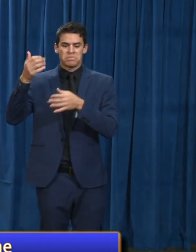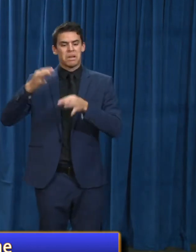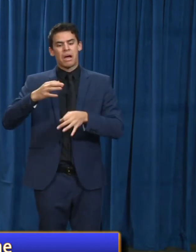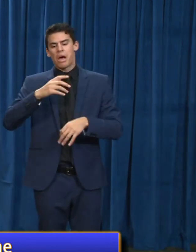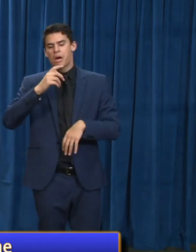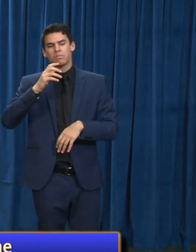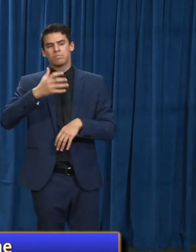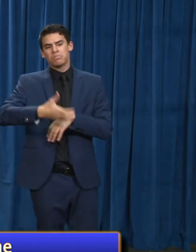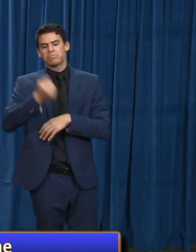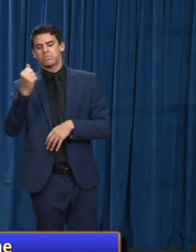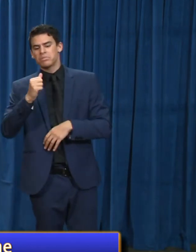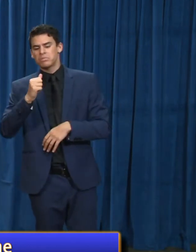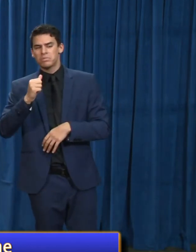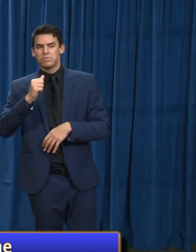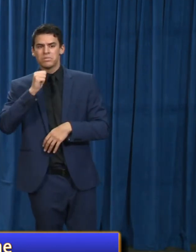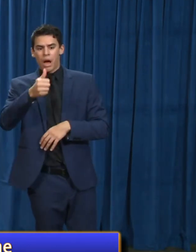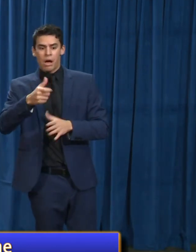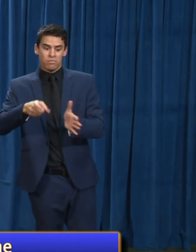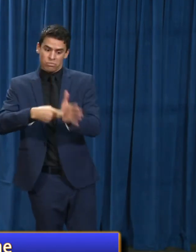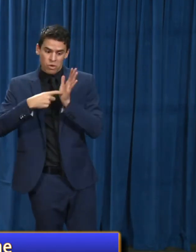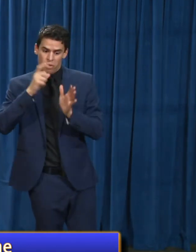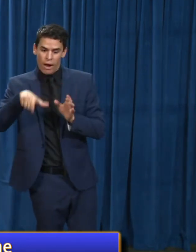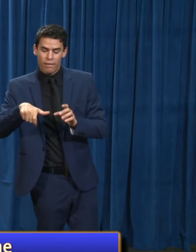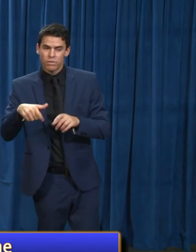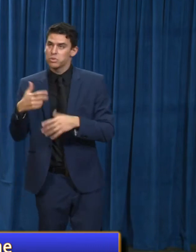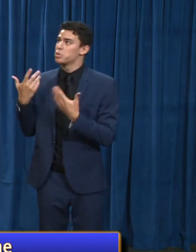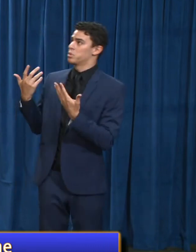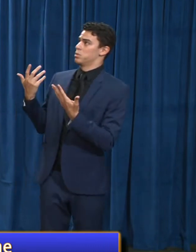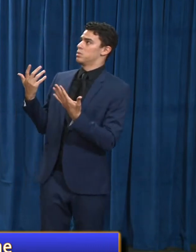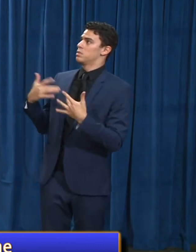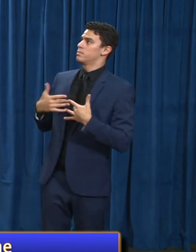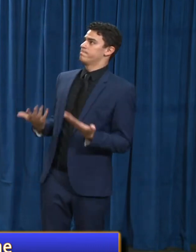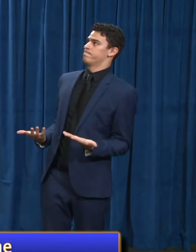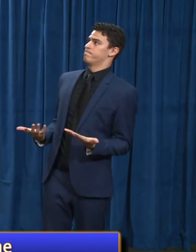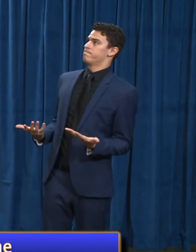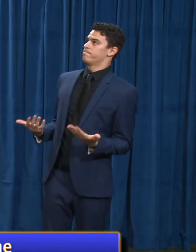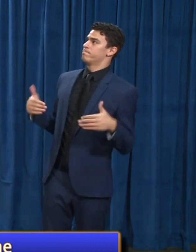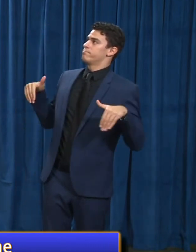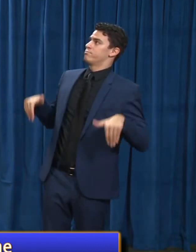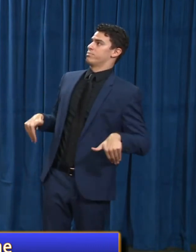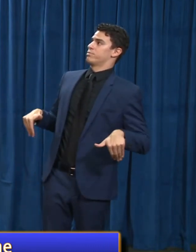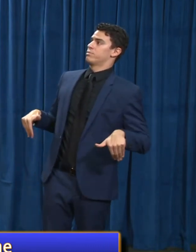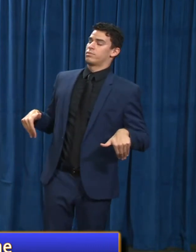are going to needlessly be exposed to COVID-19.